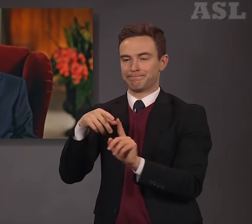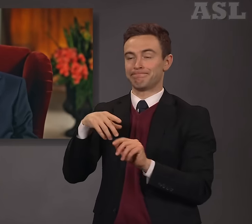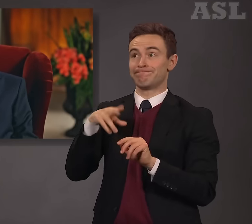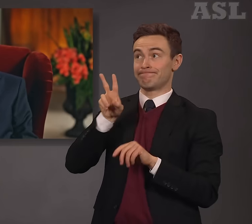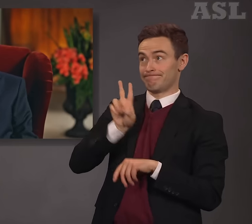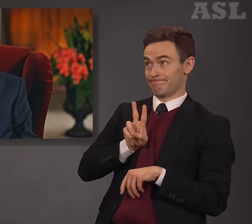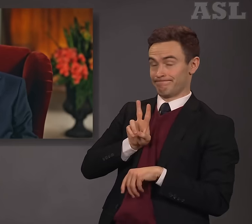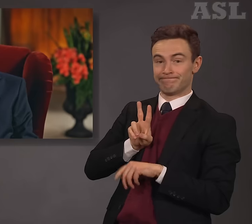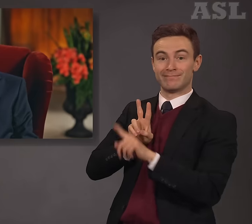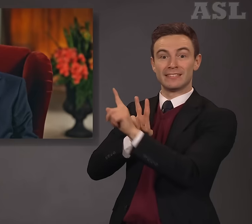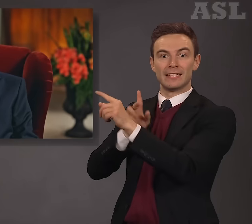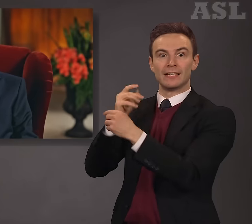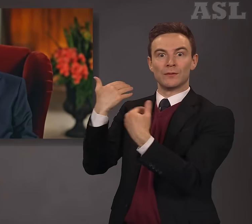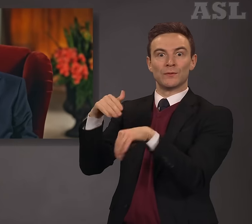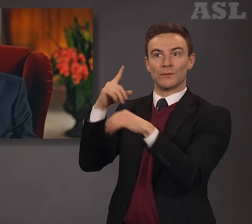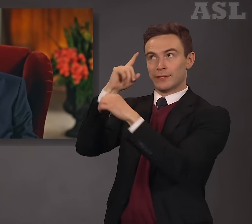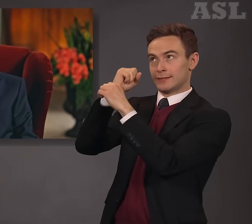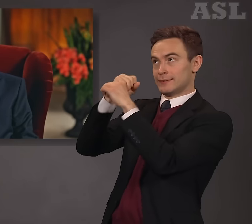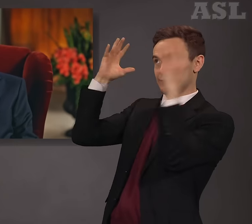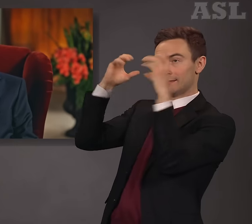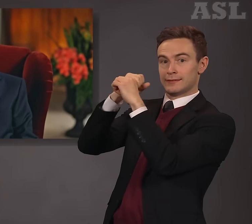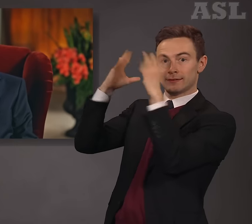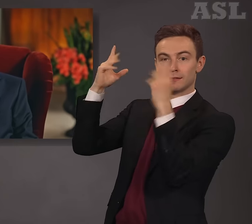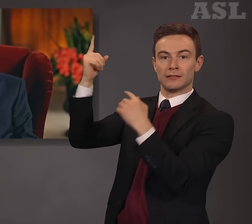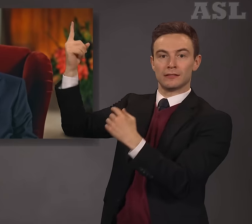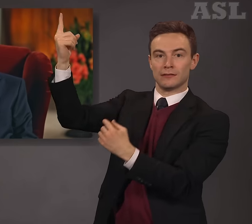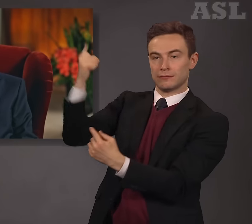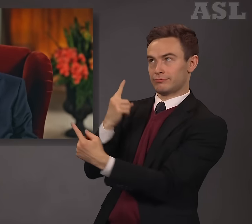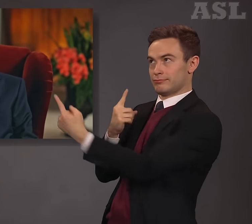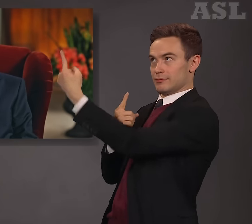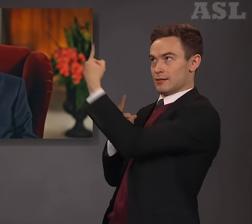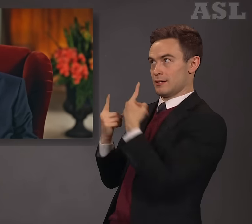series of remarkable visitations.